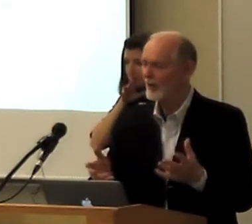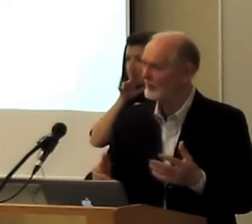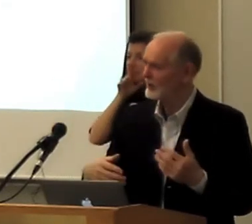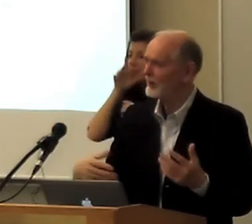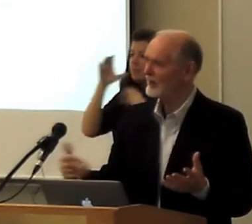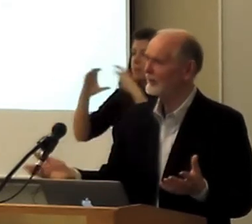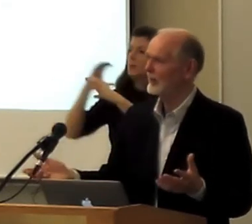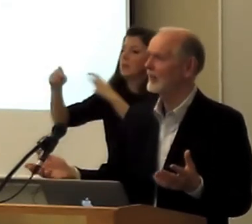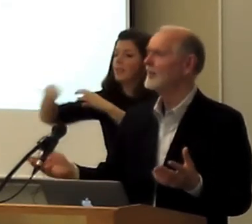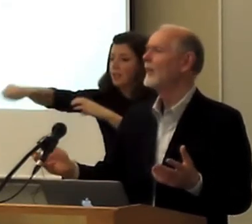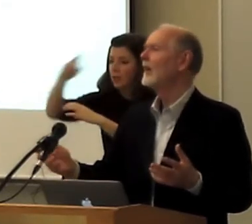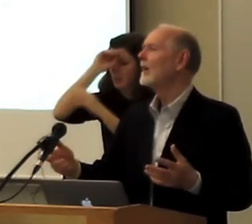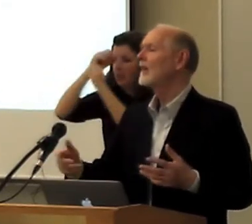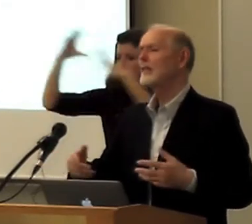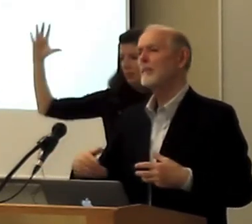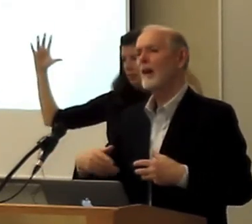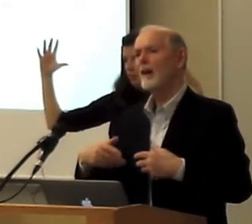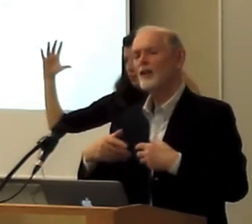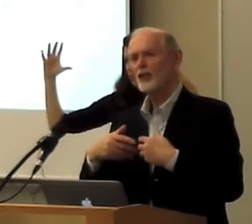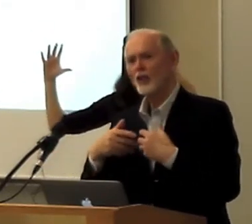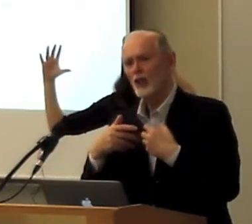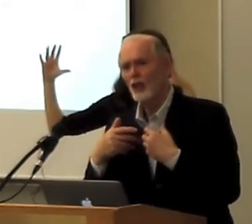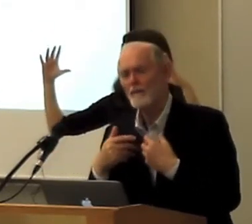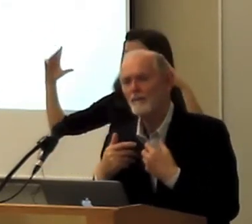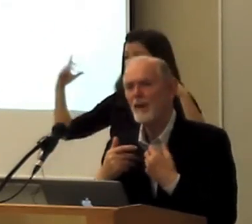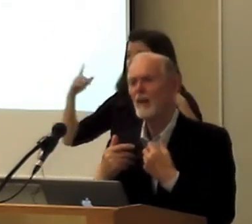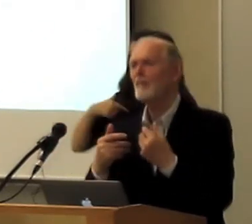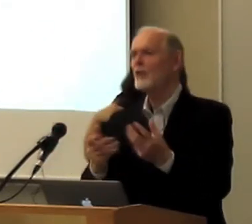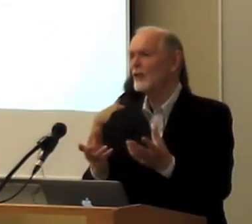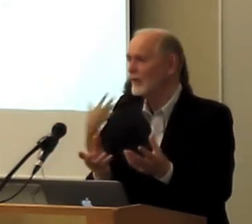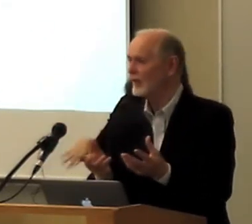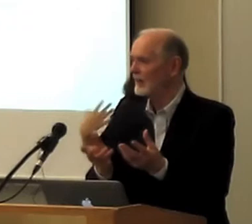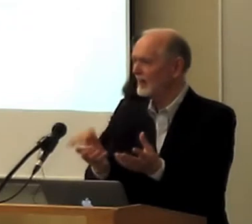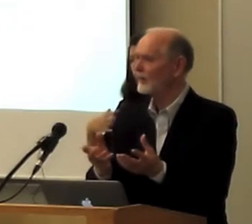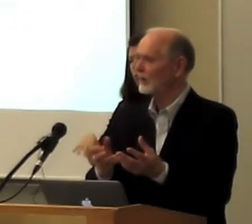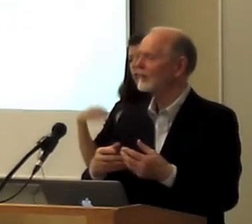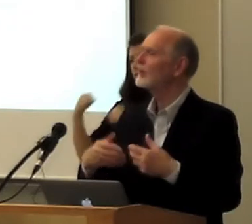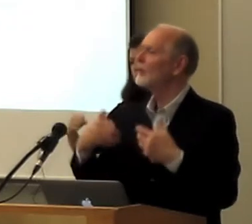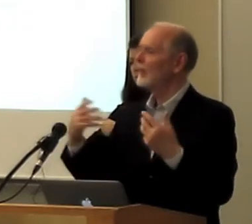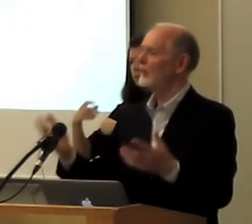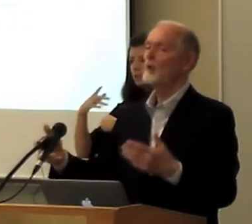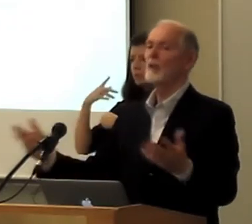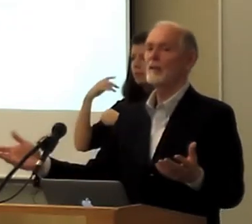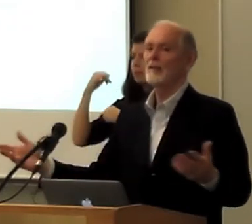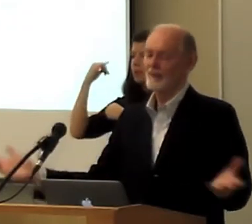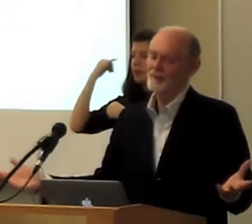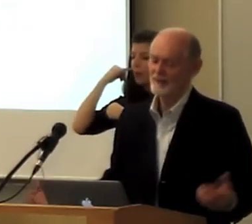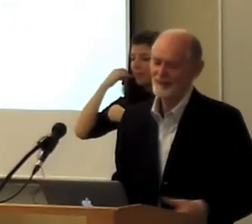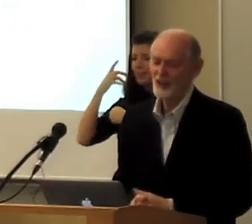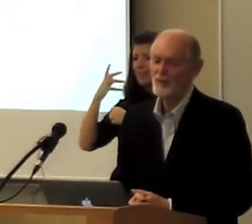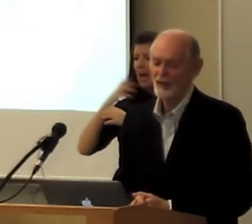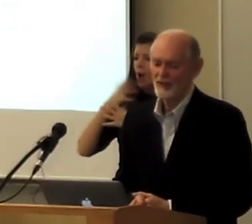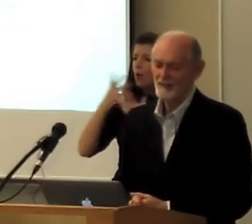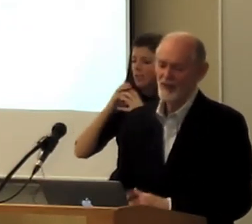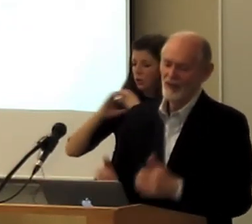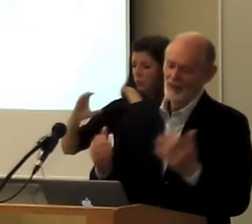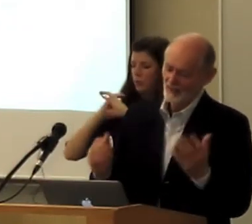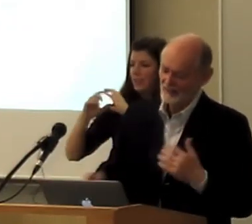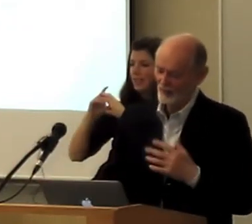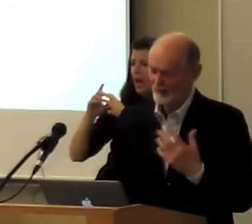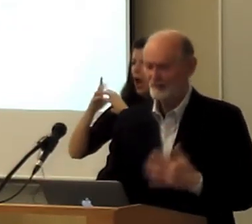beings communicate most powerfully is by conveying images that are central to whatever we want to